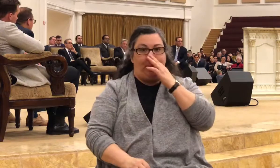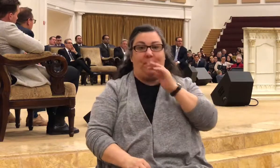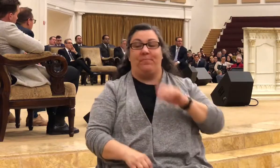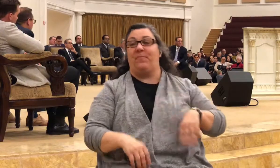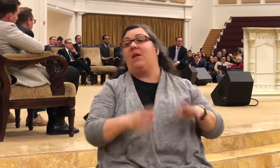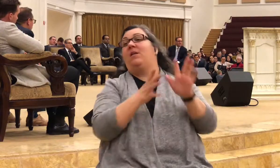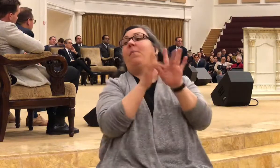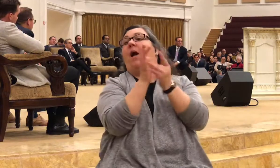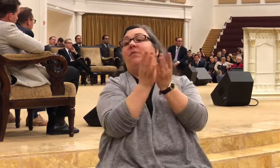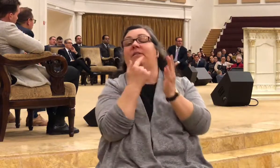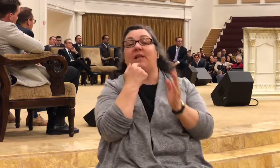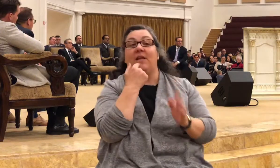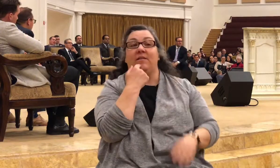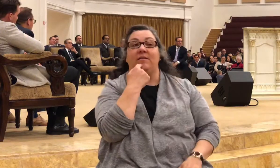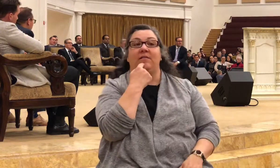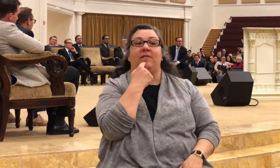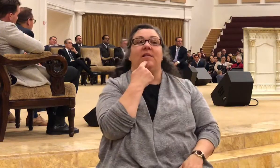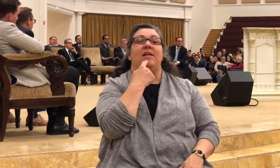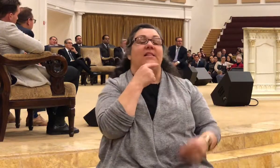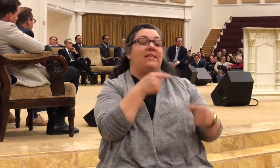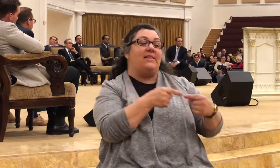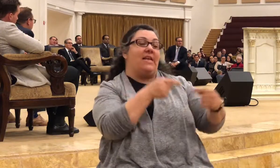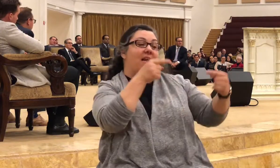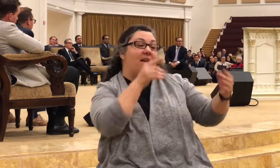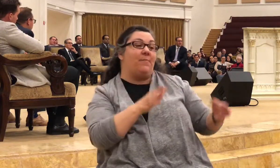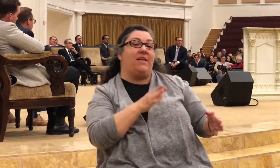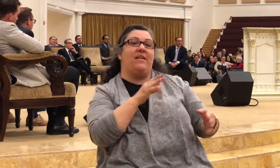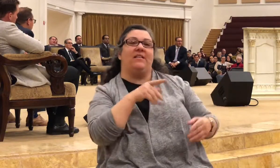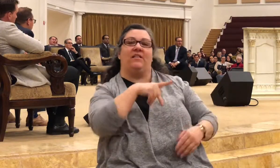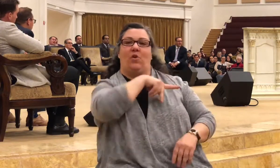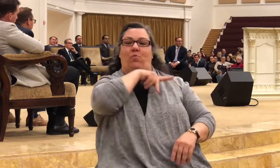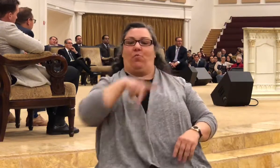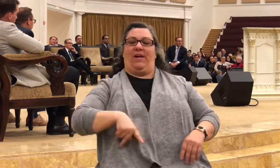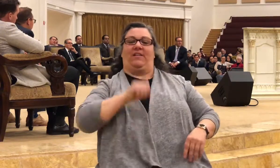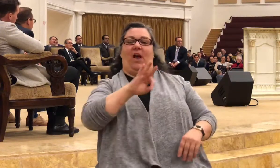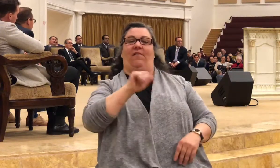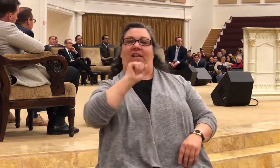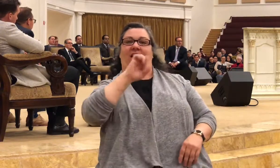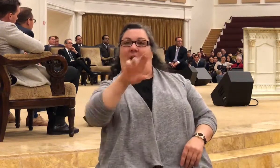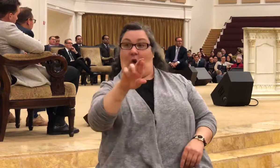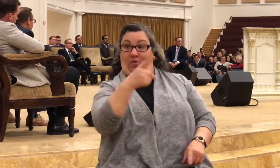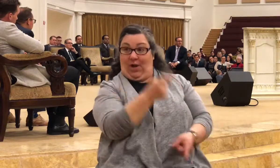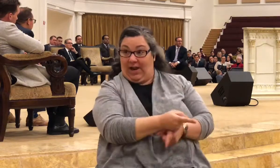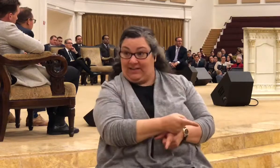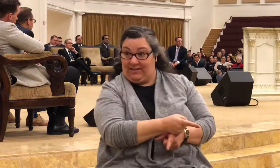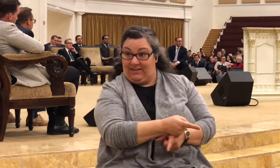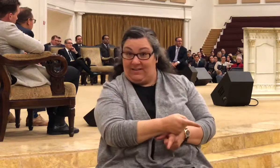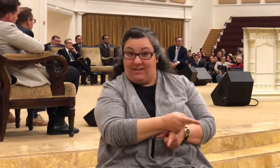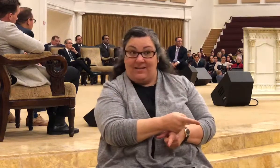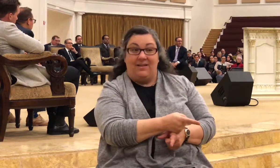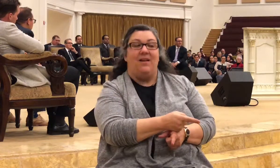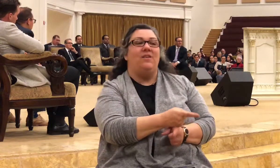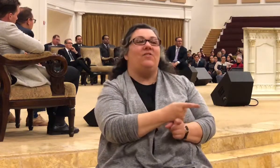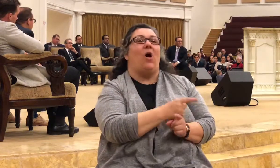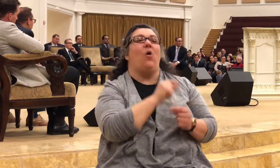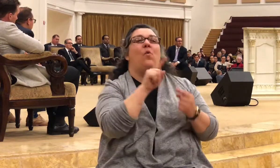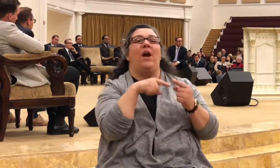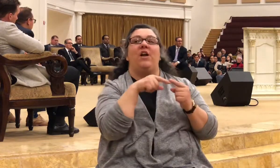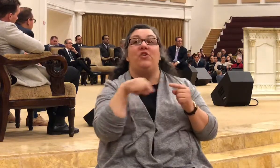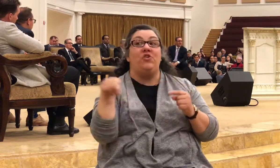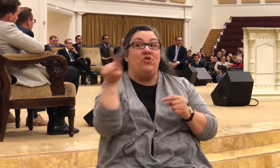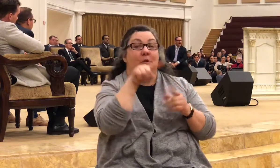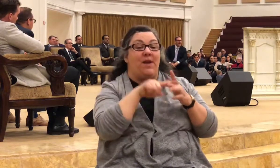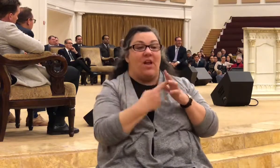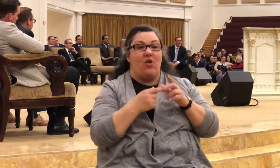You see, the Bible says that he's the prince, the enemy is the prince of the air, right? So all of this. So when you begin to